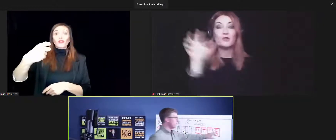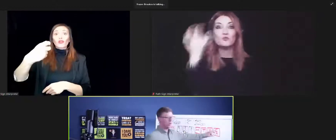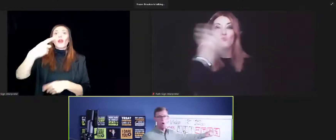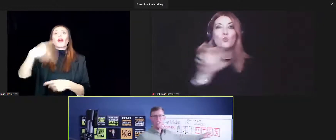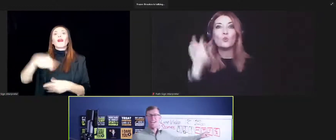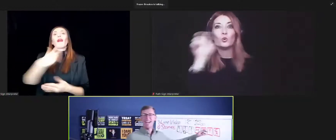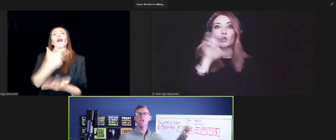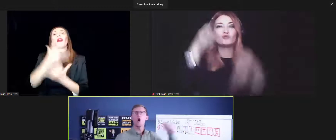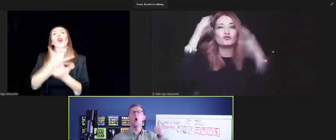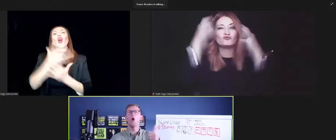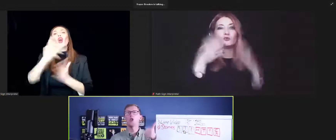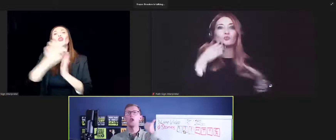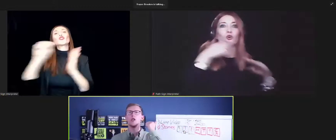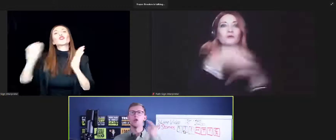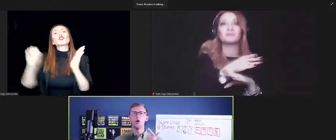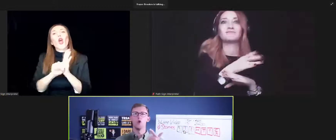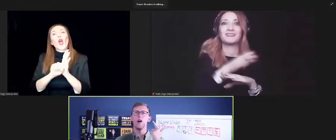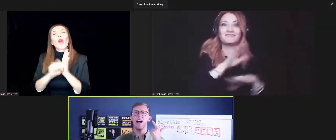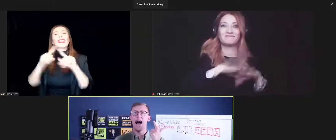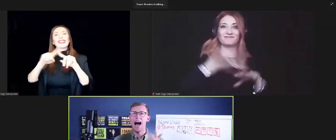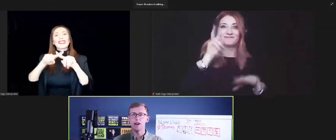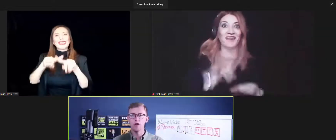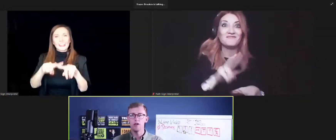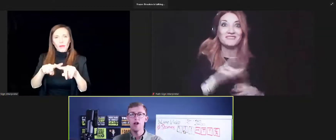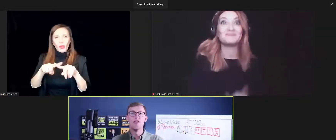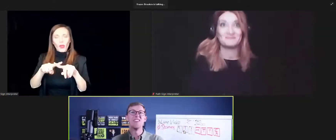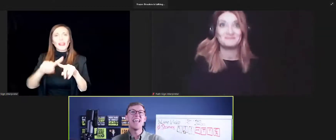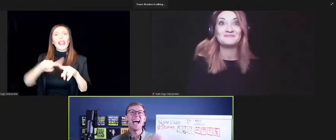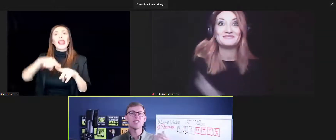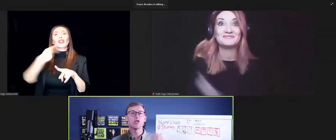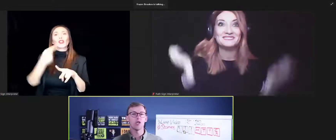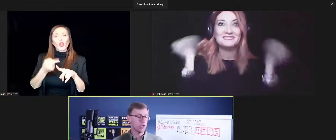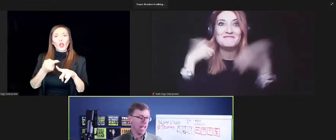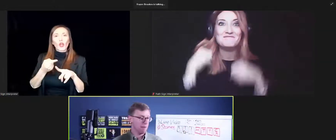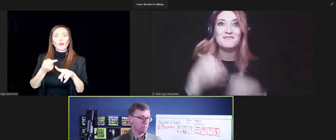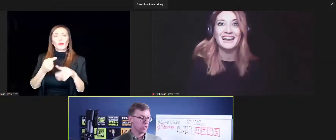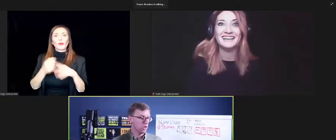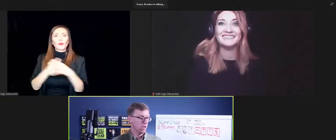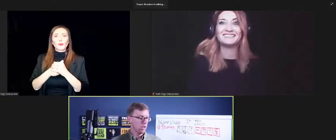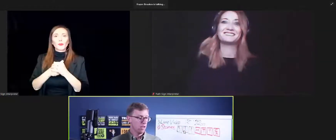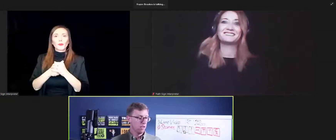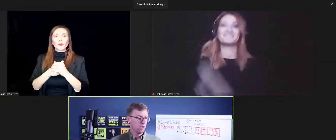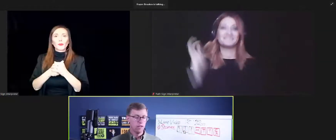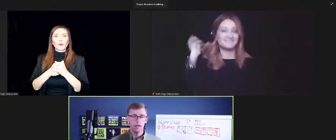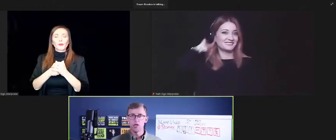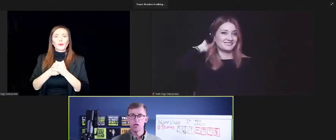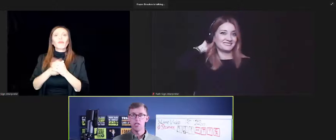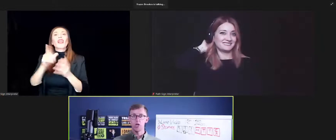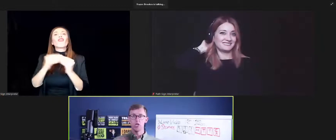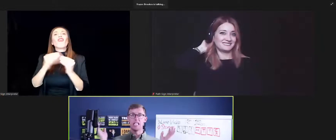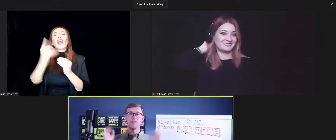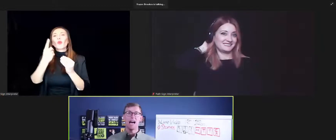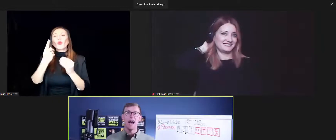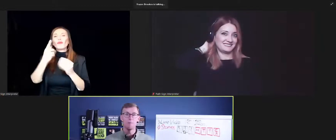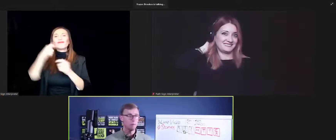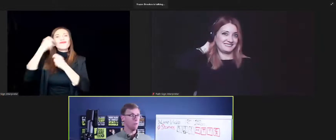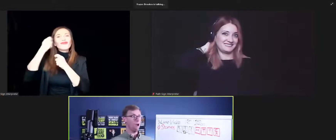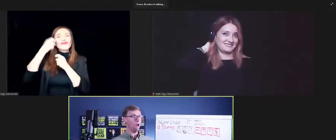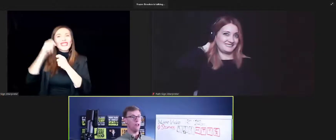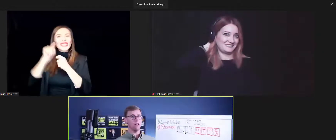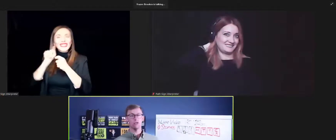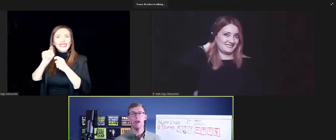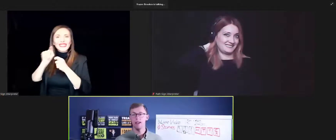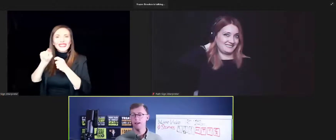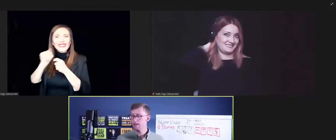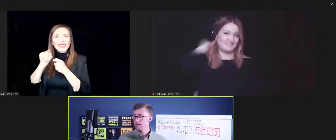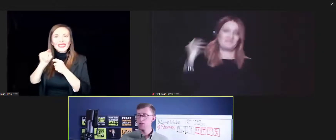We call it a call to action, the next steps. So instead of just leaving that and people are like, wow,